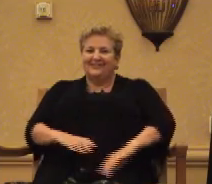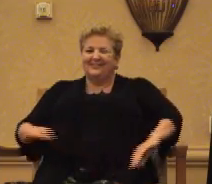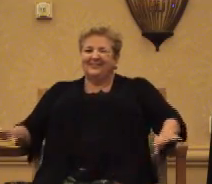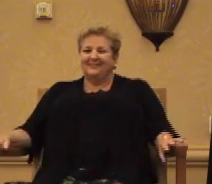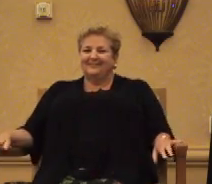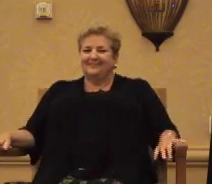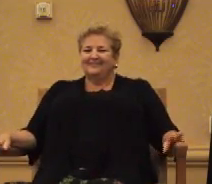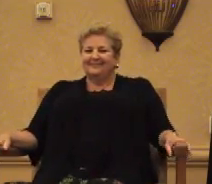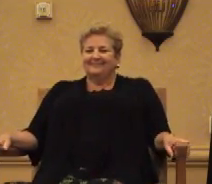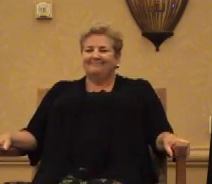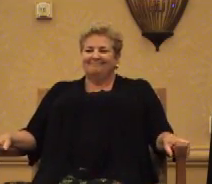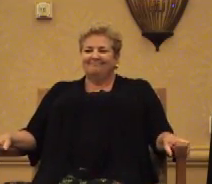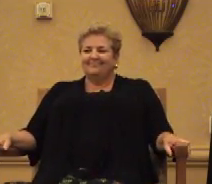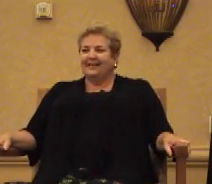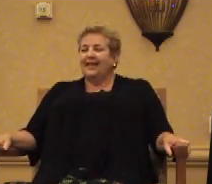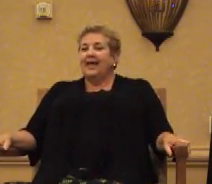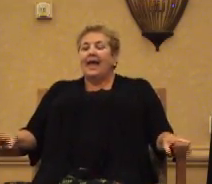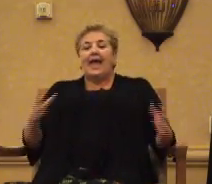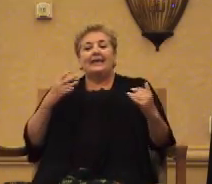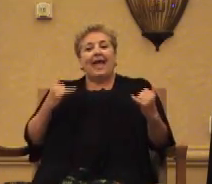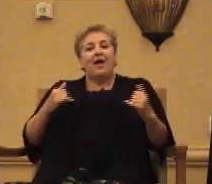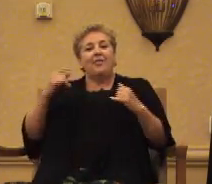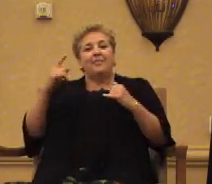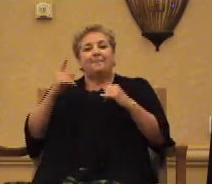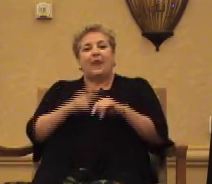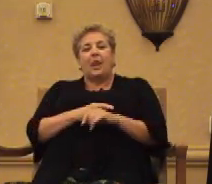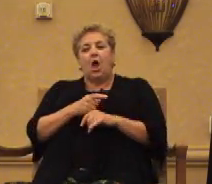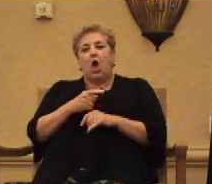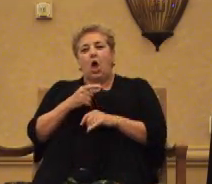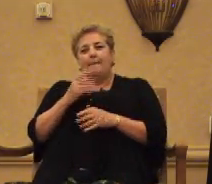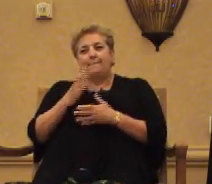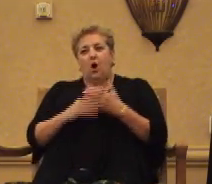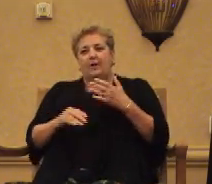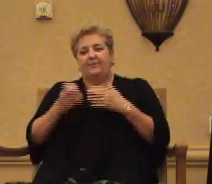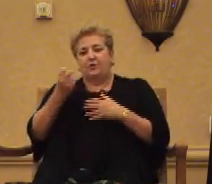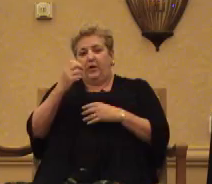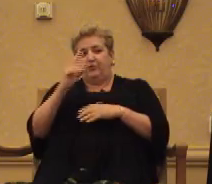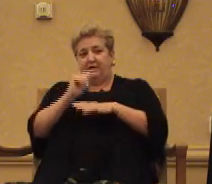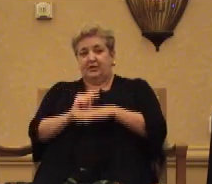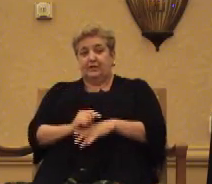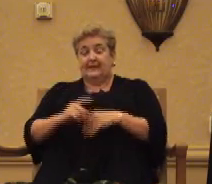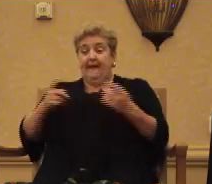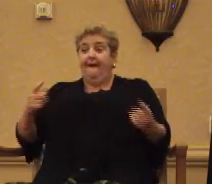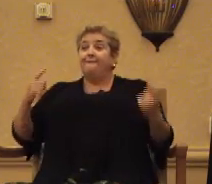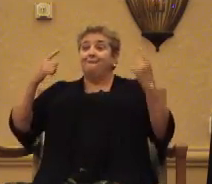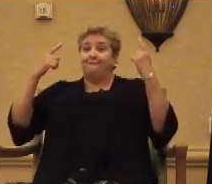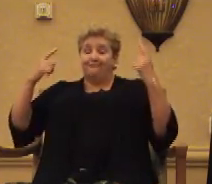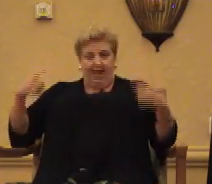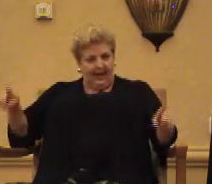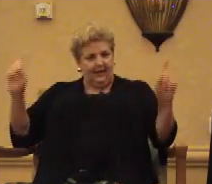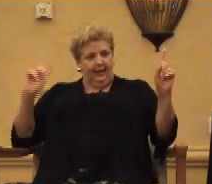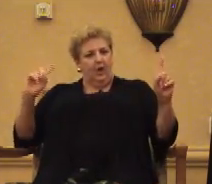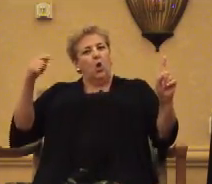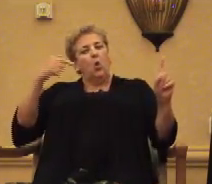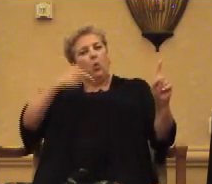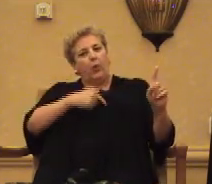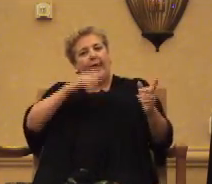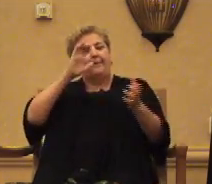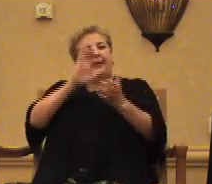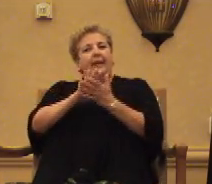The long form of the 12th tradition. And finally, we of Alcoholics Anonymous believe that the principle of anonymity has an immense